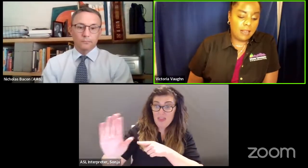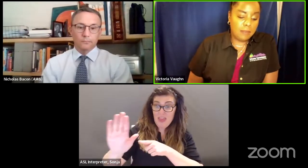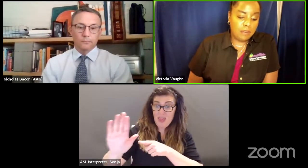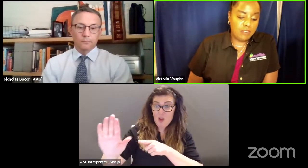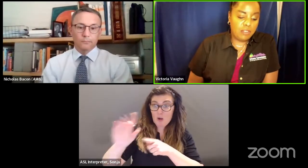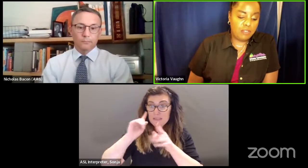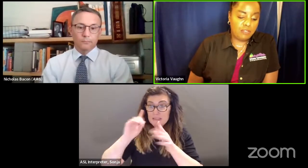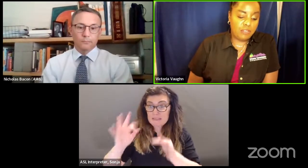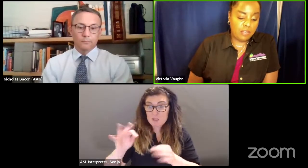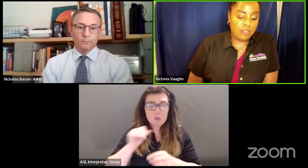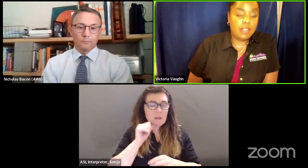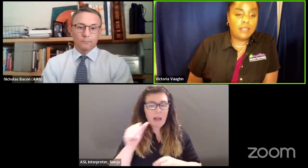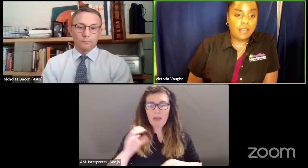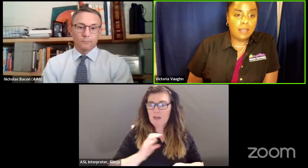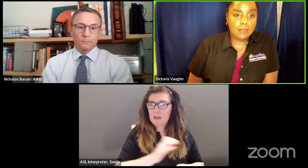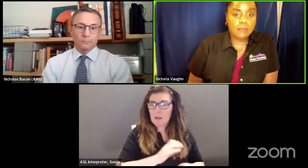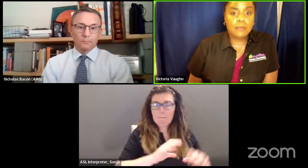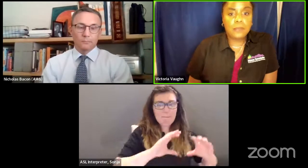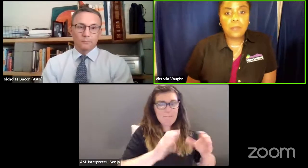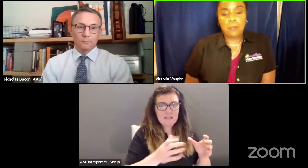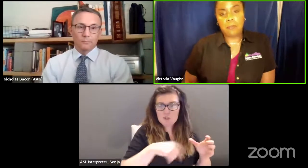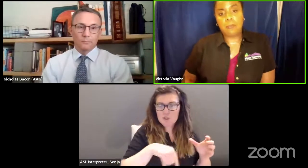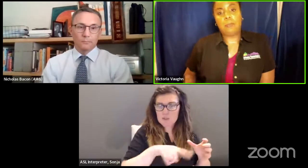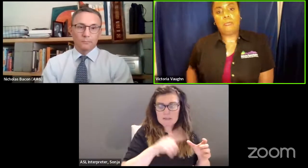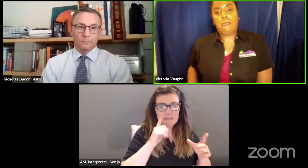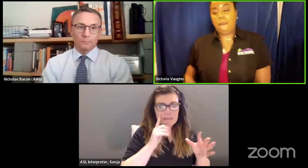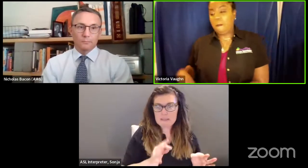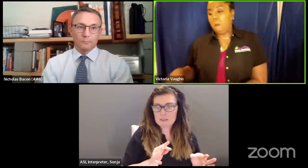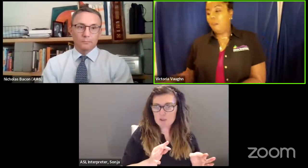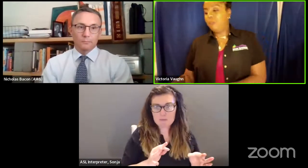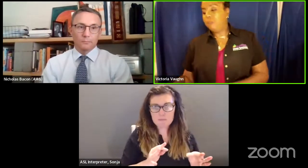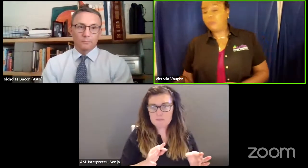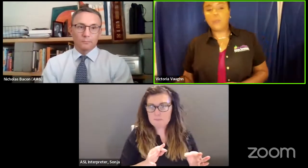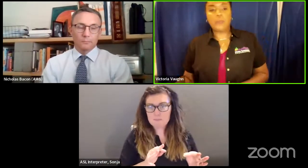not the commission's jurisdiction in this case.